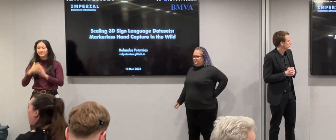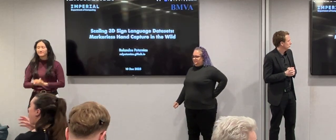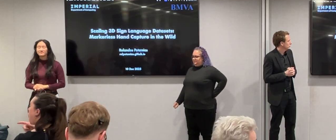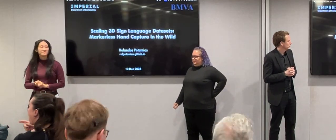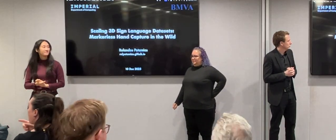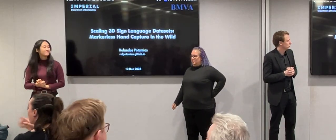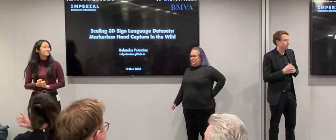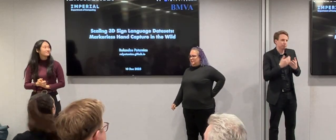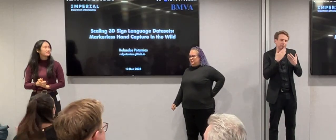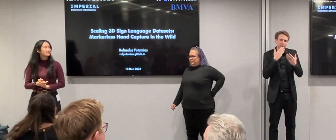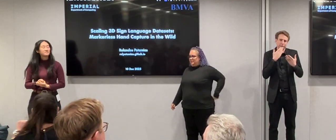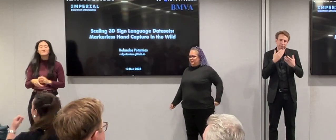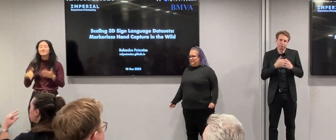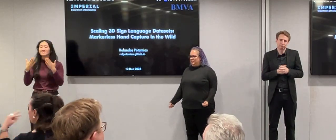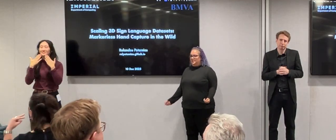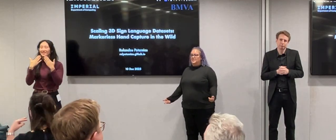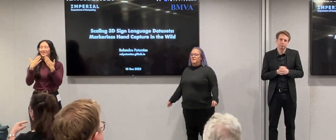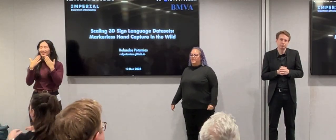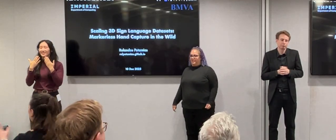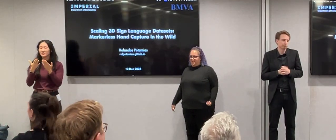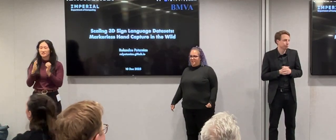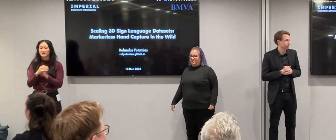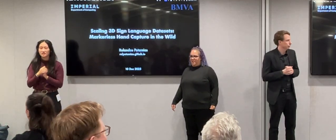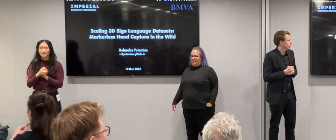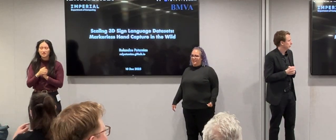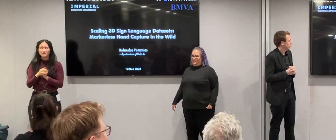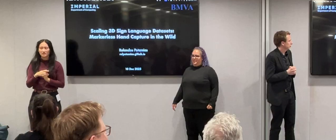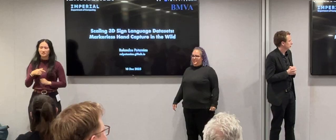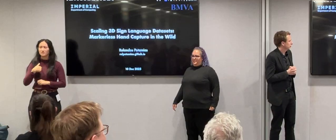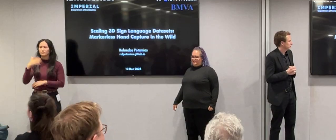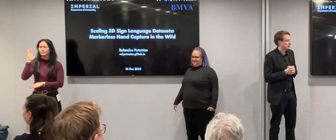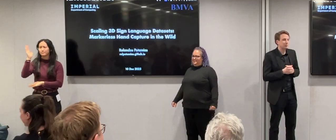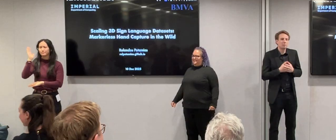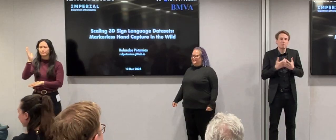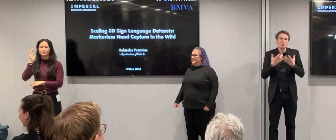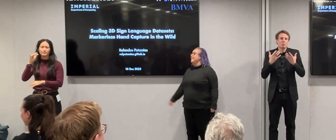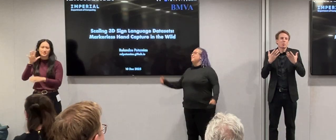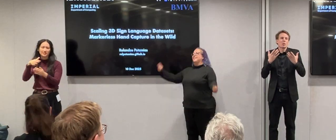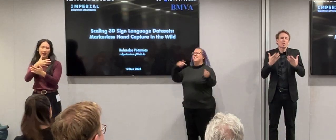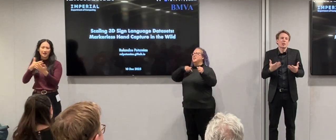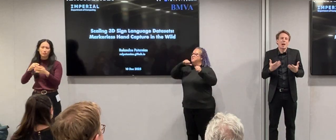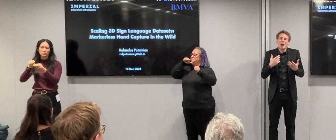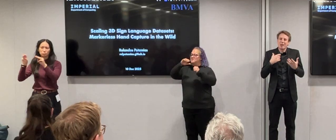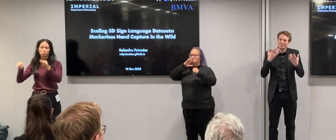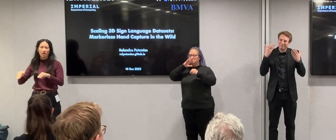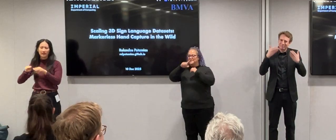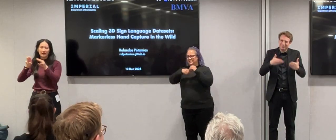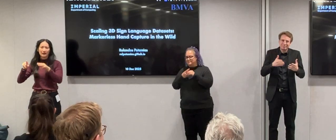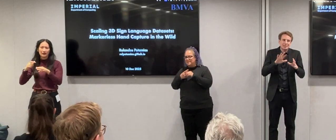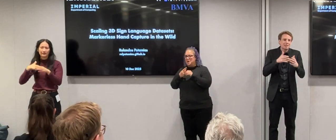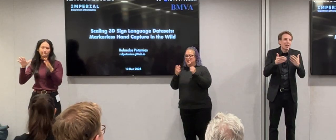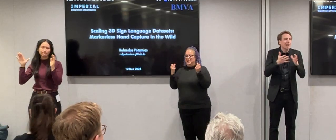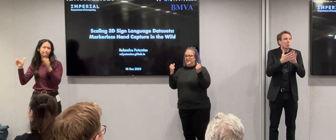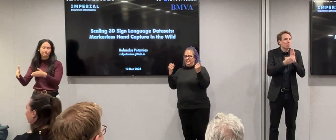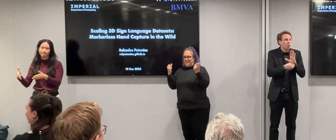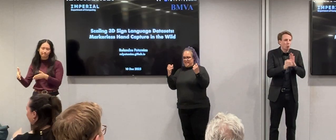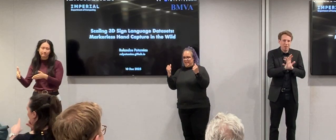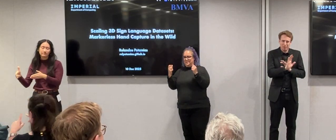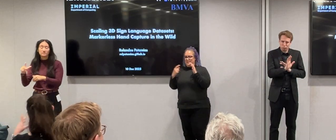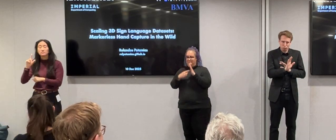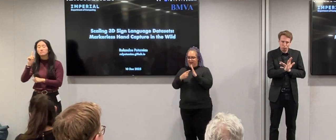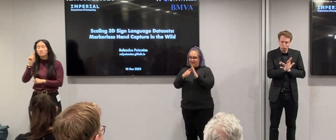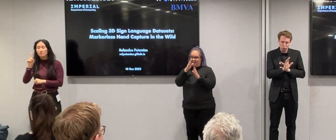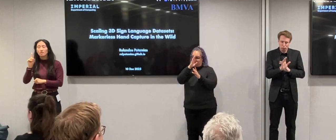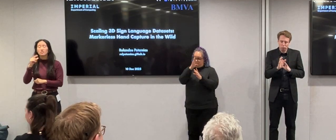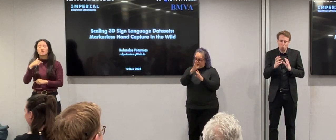Thank you very much. So I'm not going to speak about sign language modeling directly, but rather how we